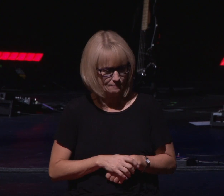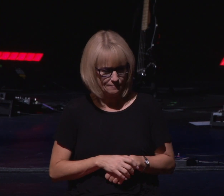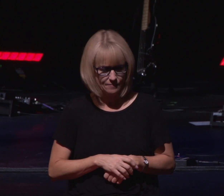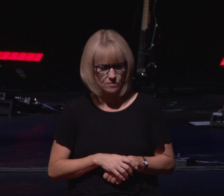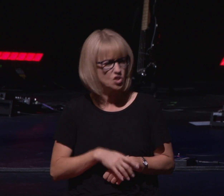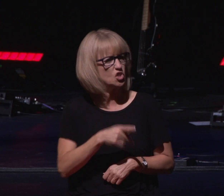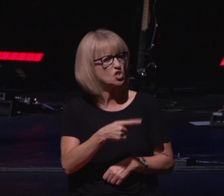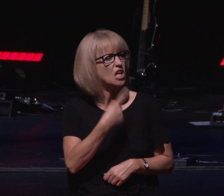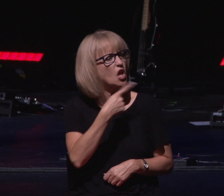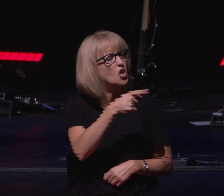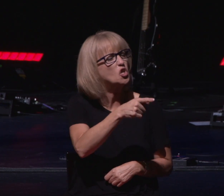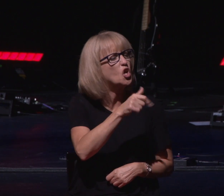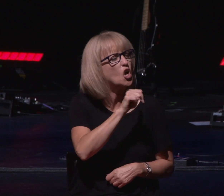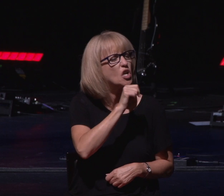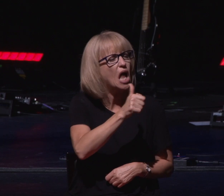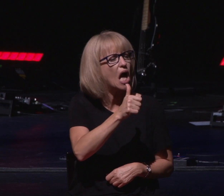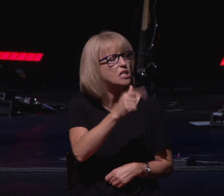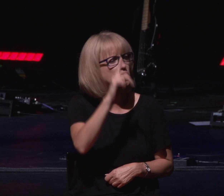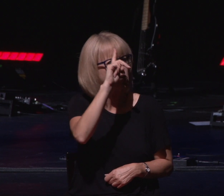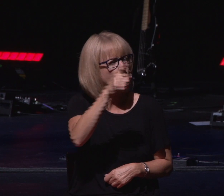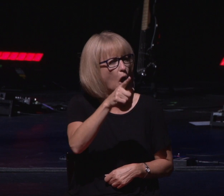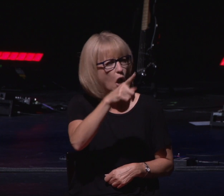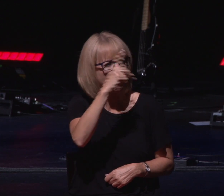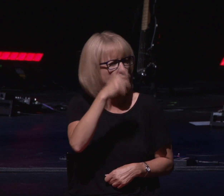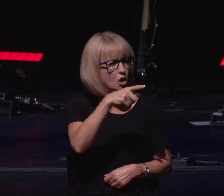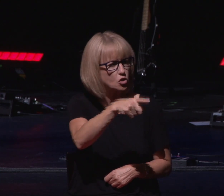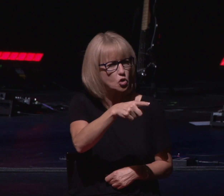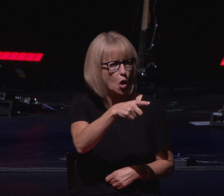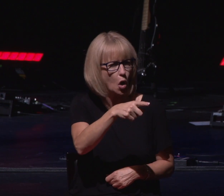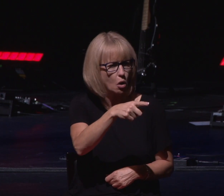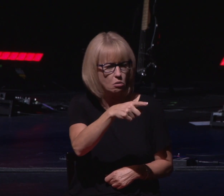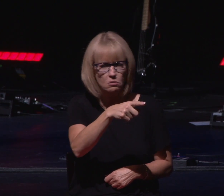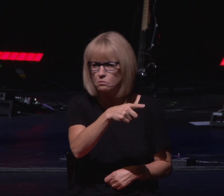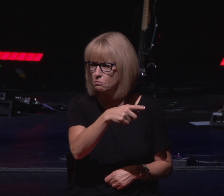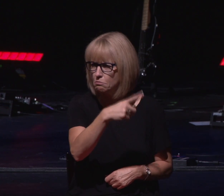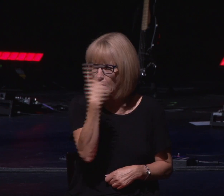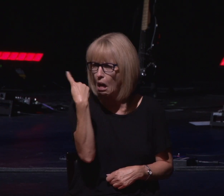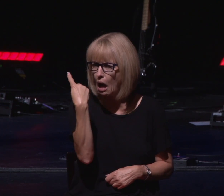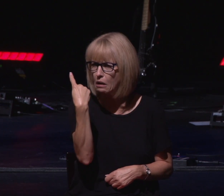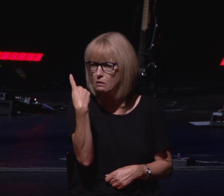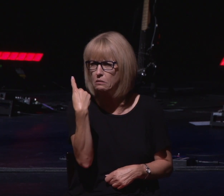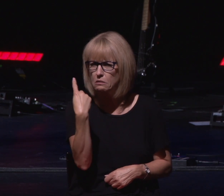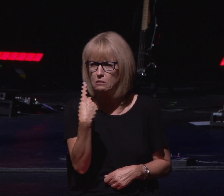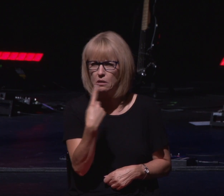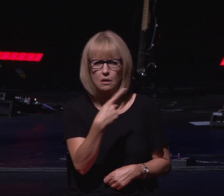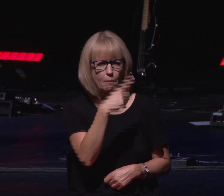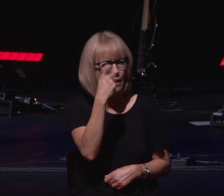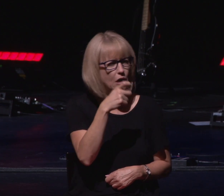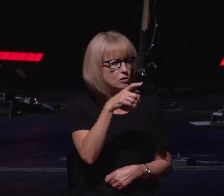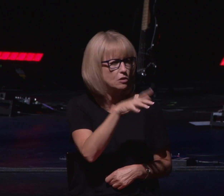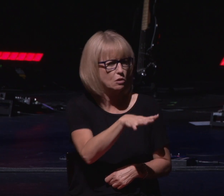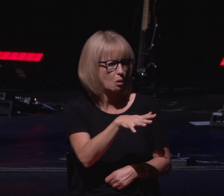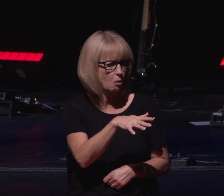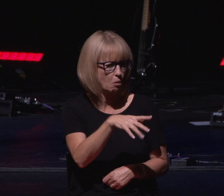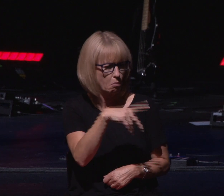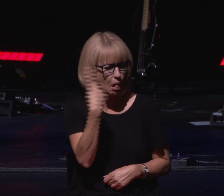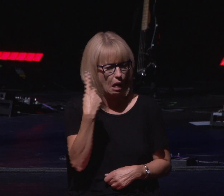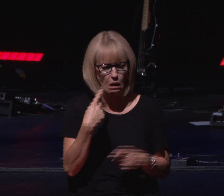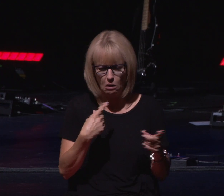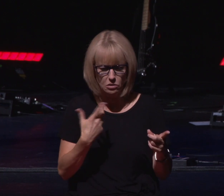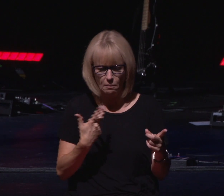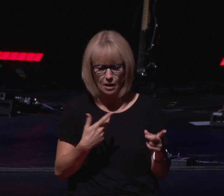she said, you're not smart because you're blind. And it hurt him. And then he came home to me and he said,